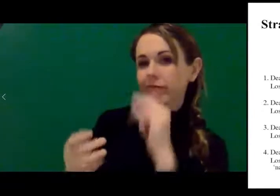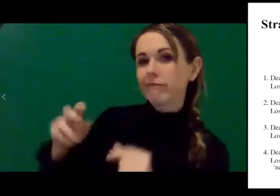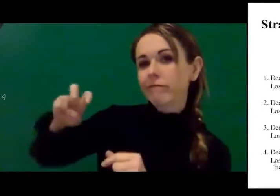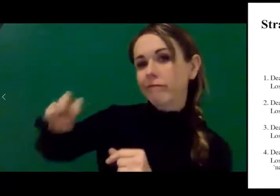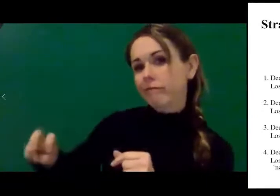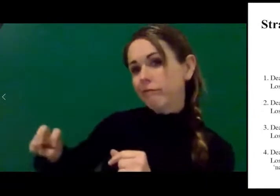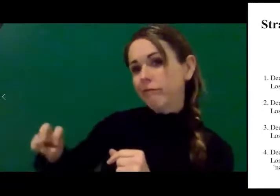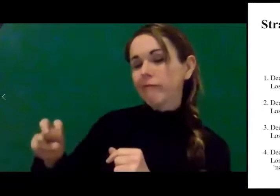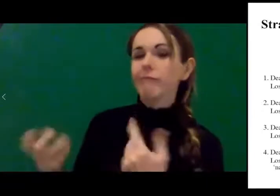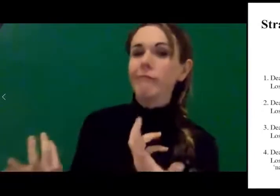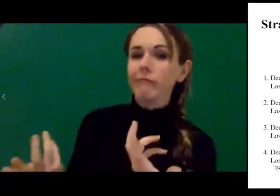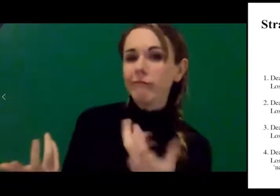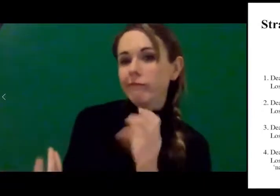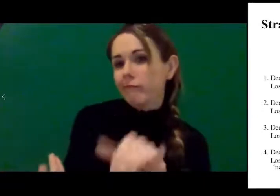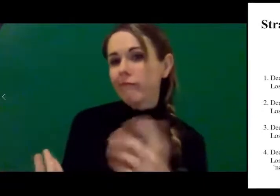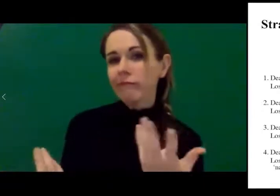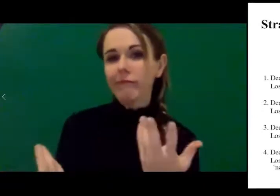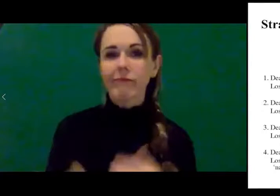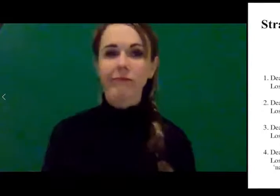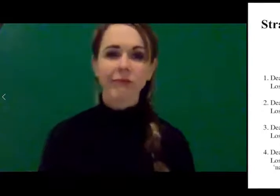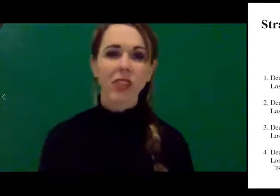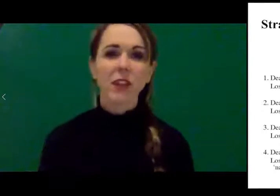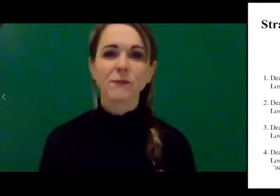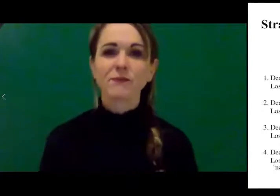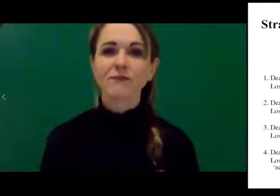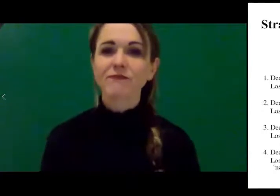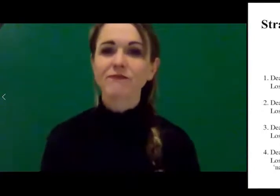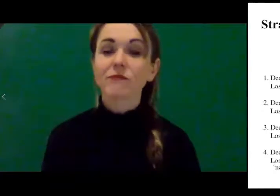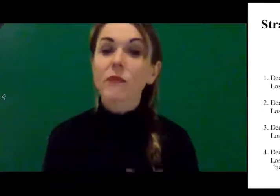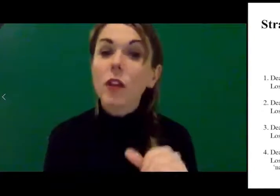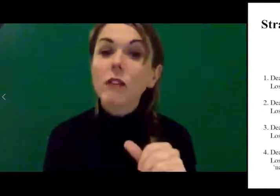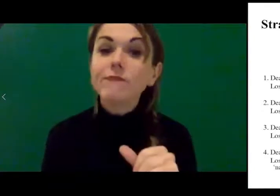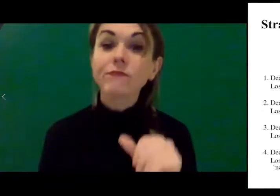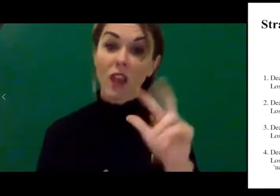sure everything's visible. The third principle,